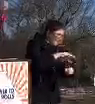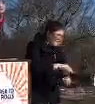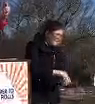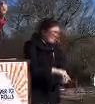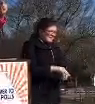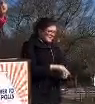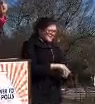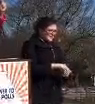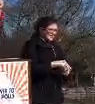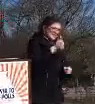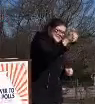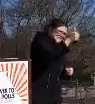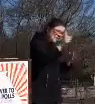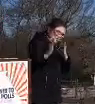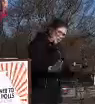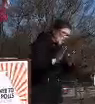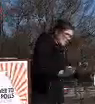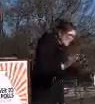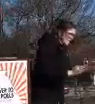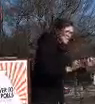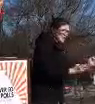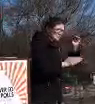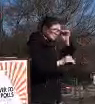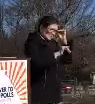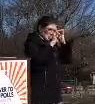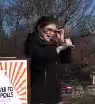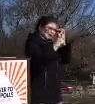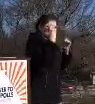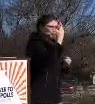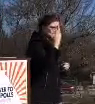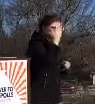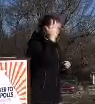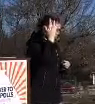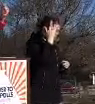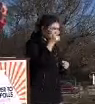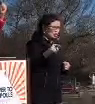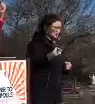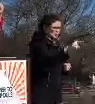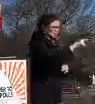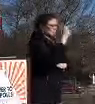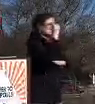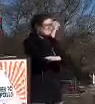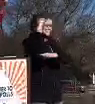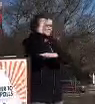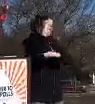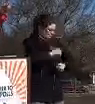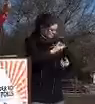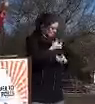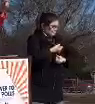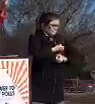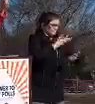you've organized, and that is why you have raised your voices to tell your stories and used